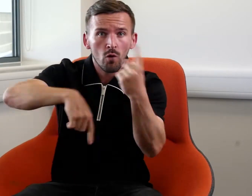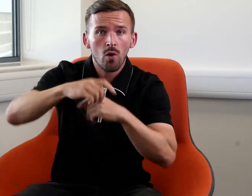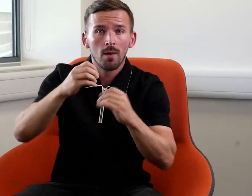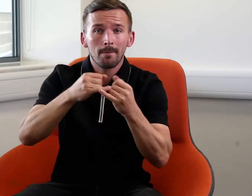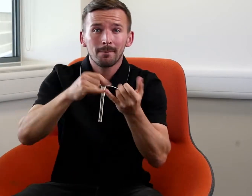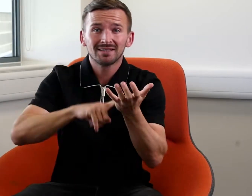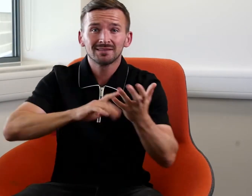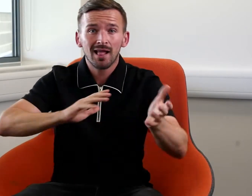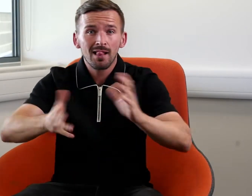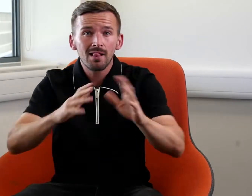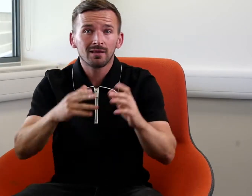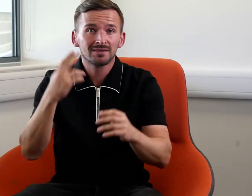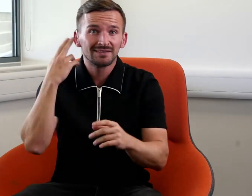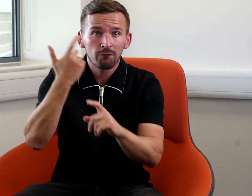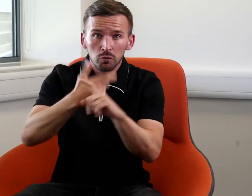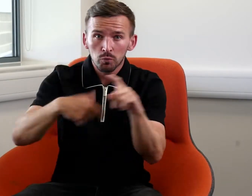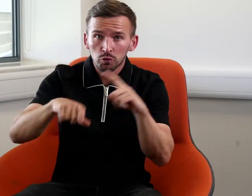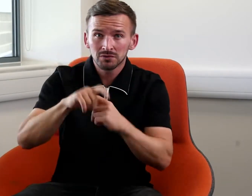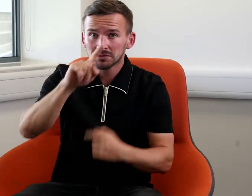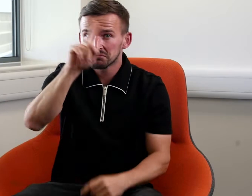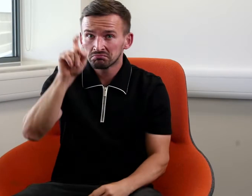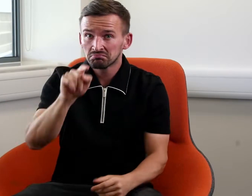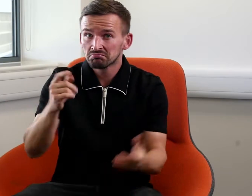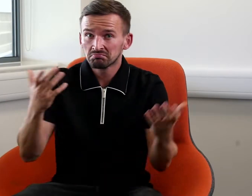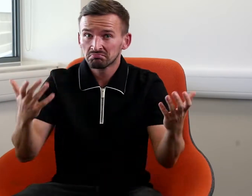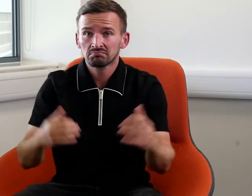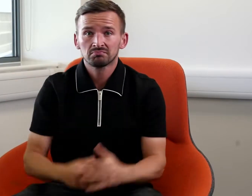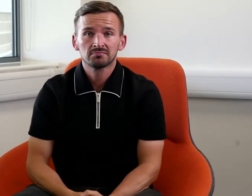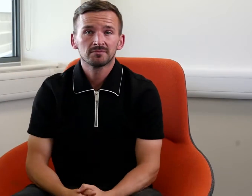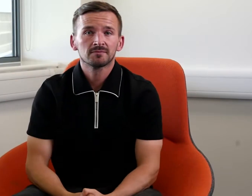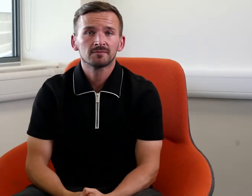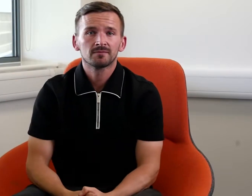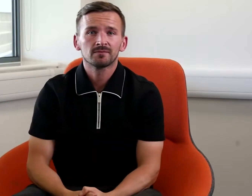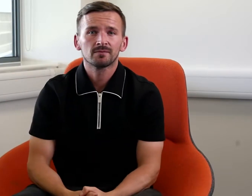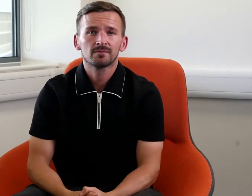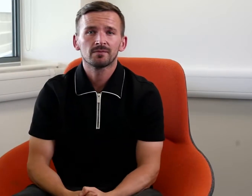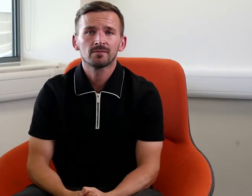rolling their sleeves up and getting proactive on sorting out issues for the deaf community.